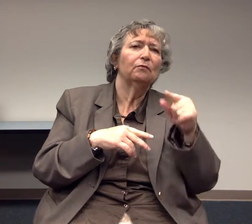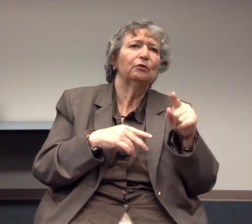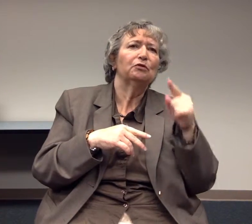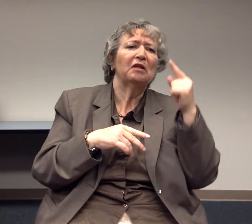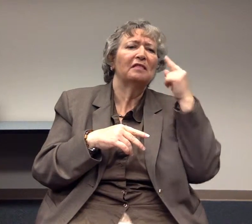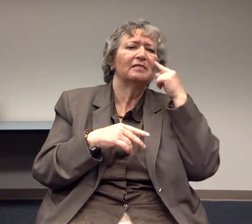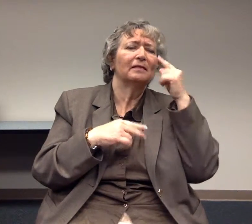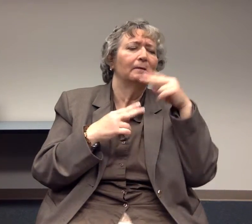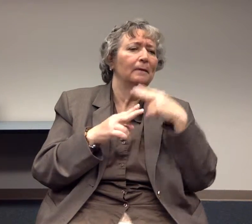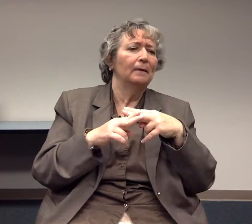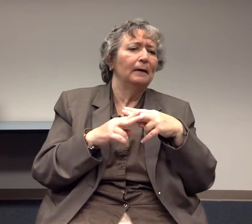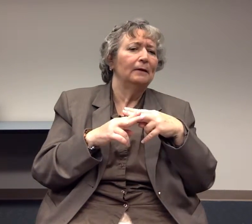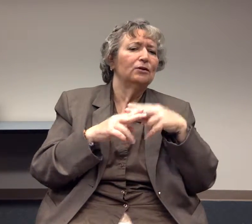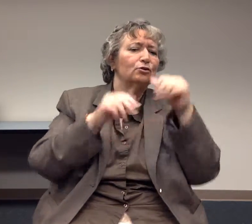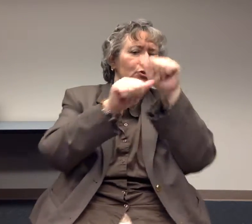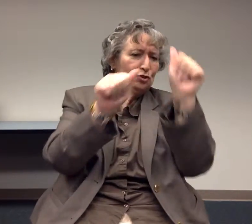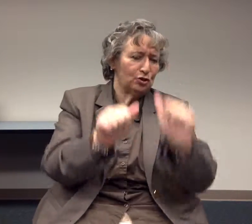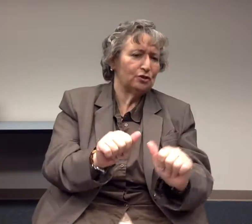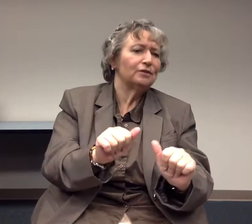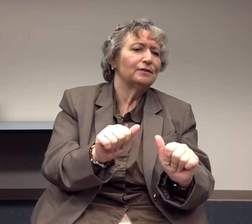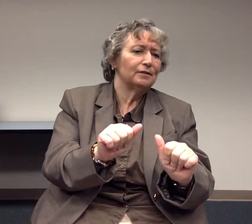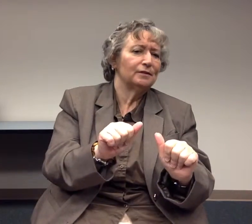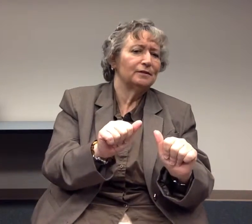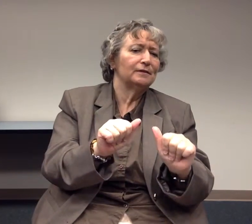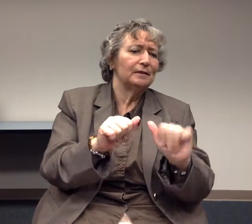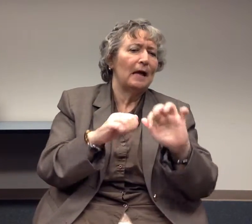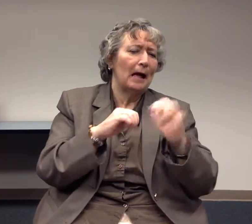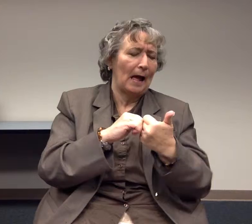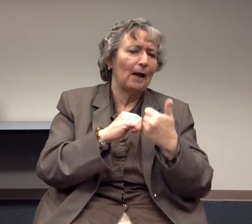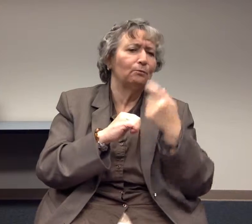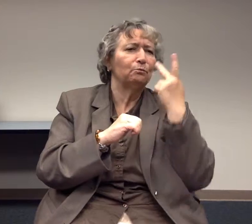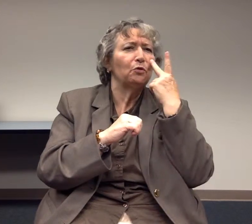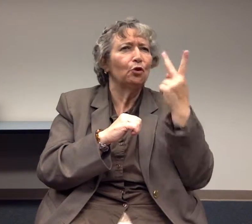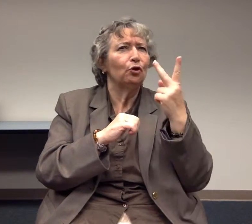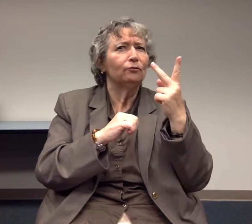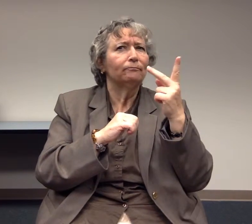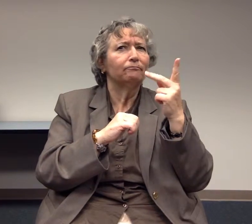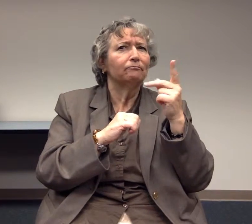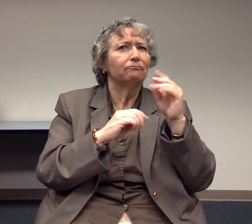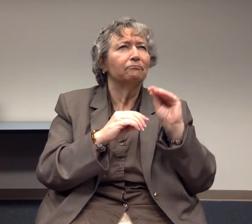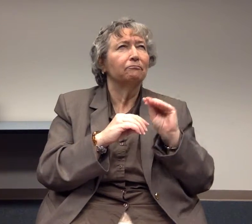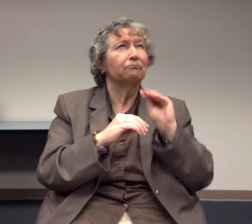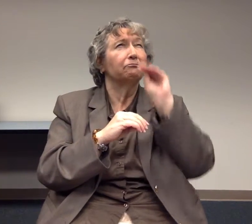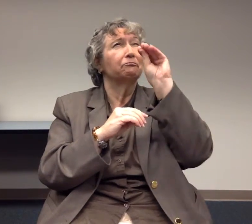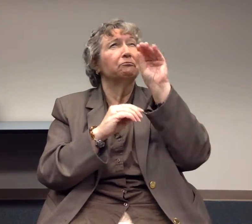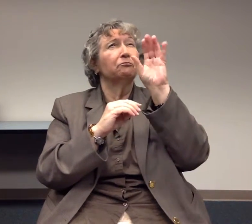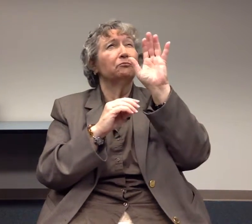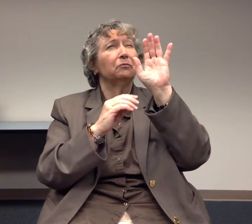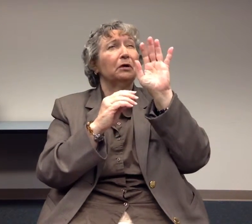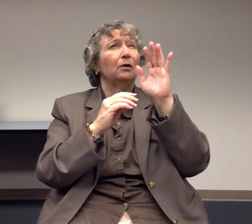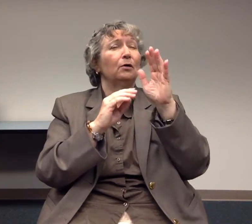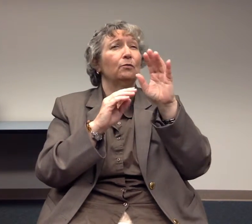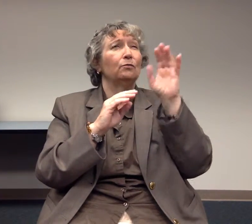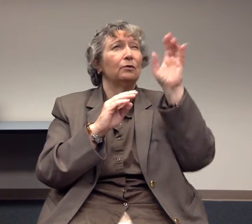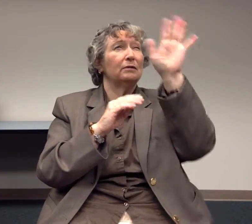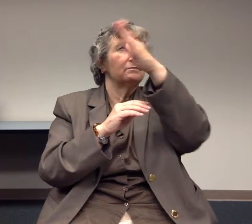liked the shapes, and she liked the way it looked in the sky. Here's another one. This is the red, white, and blue skull.